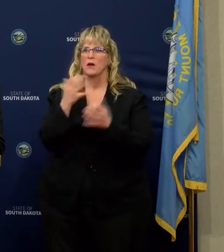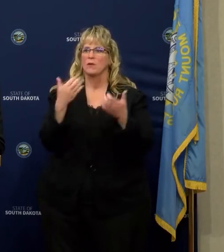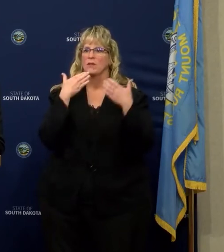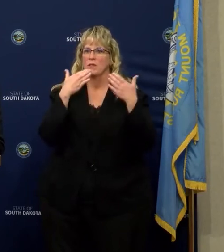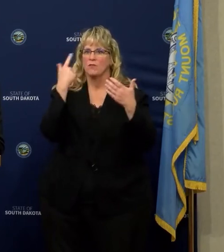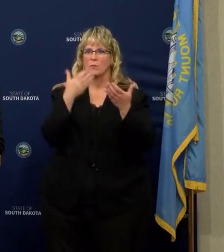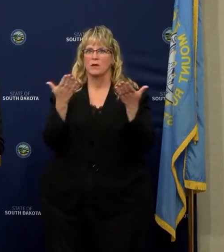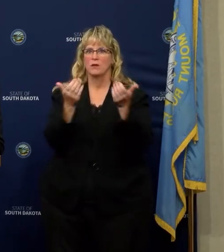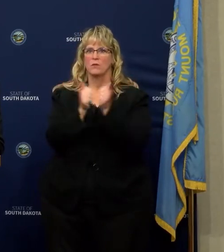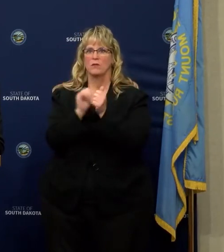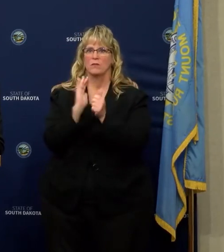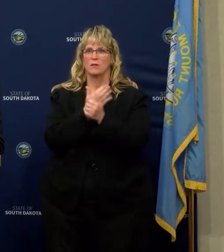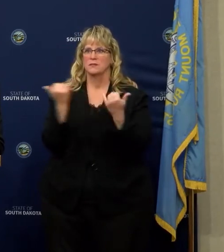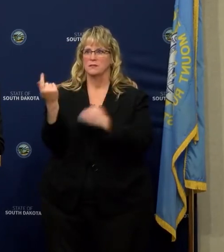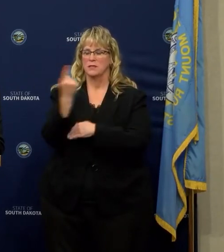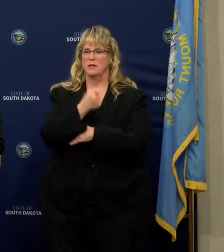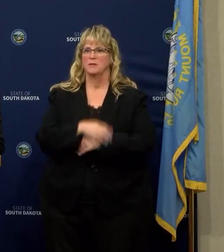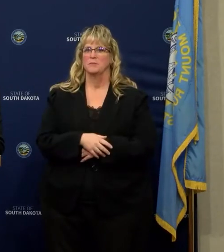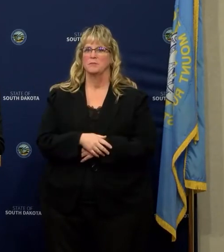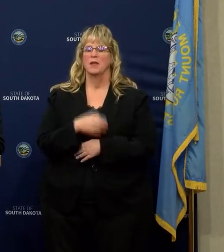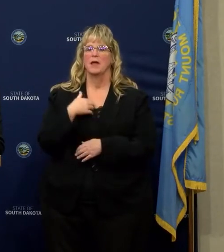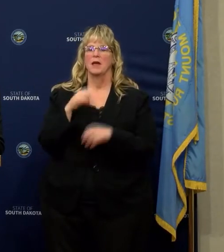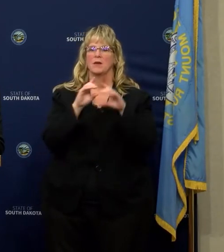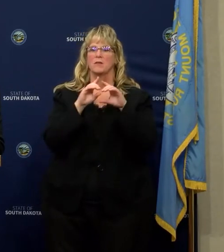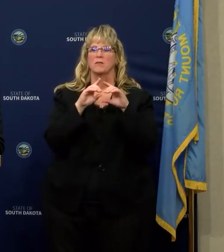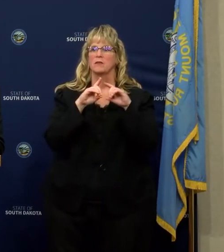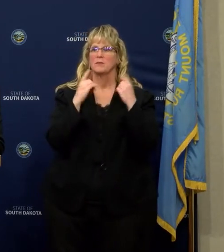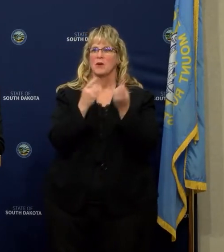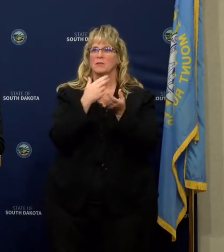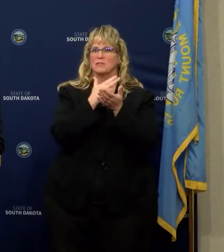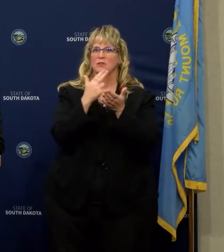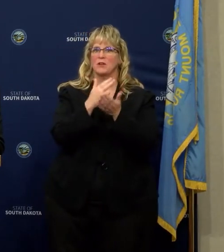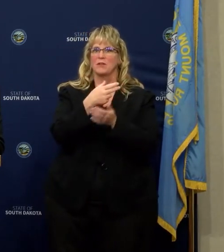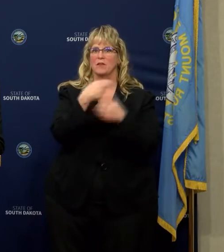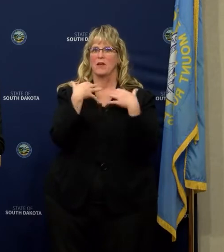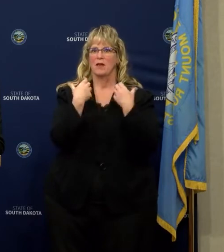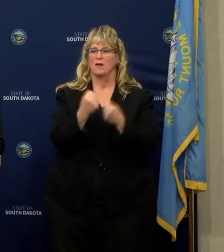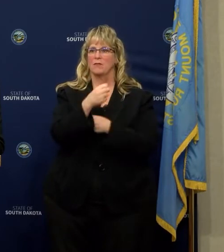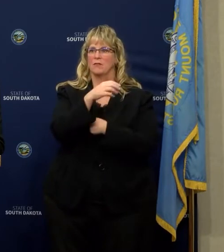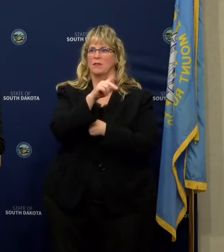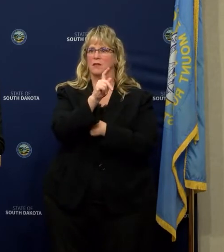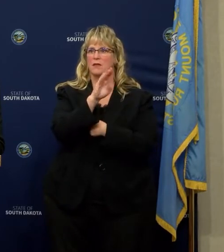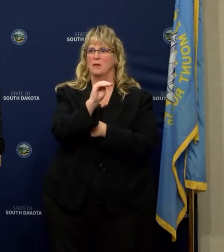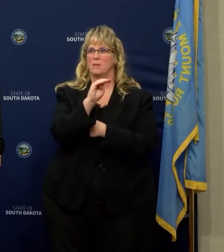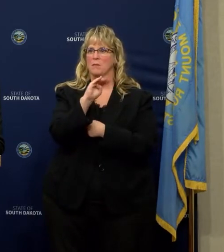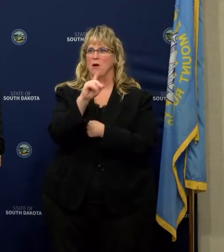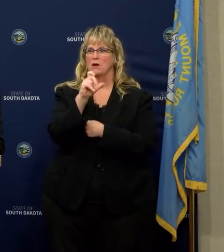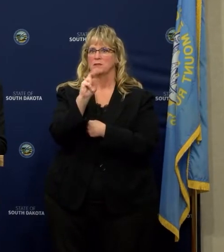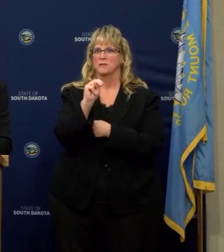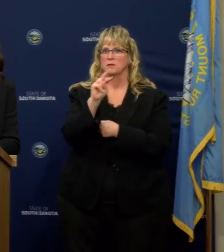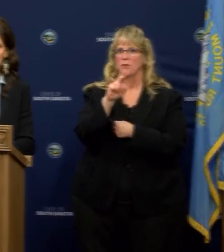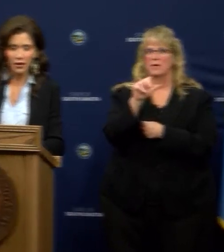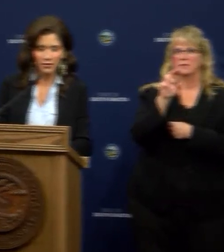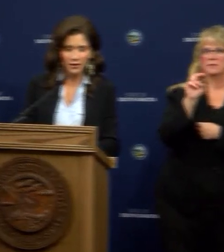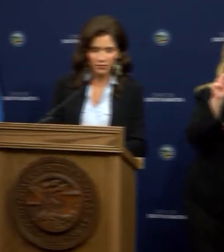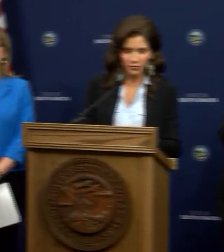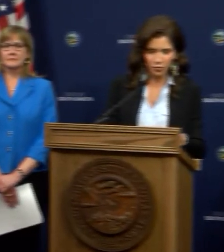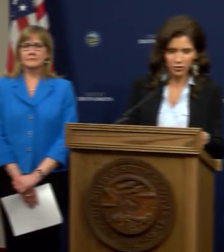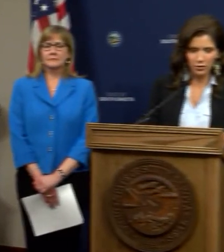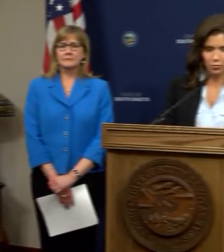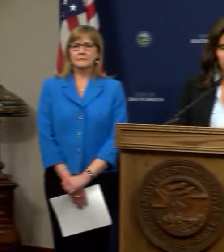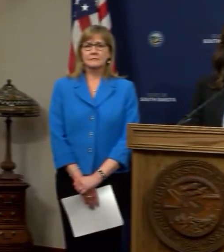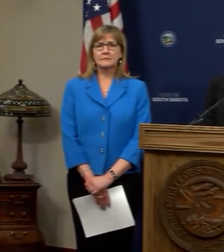thank you all for joining us here today. I have the Secretary of Health, Kim Malsom-Risden, with me, and also the Secretary of Tribal Affairs,